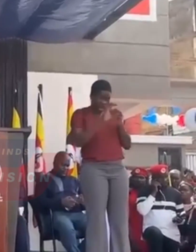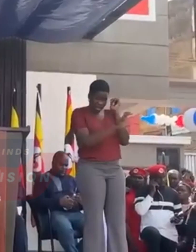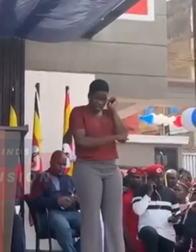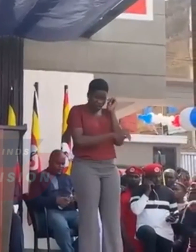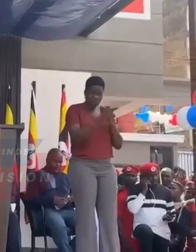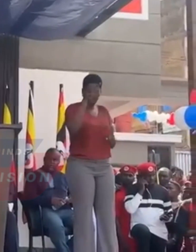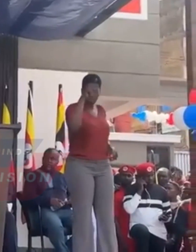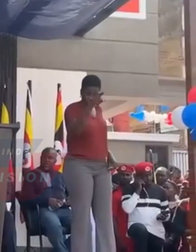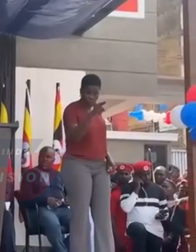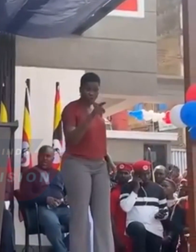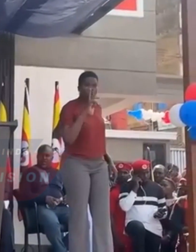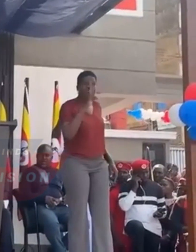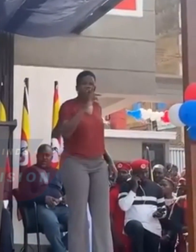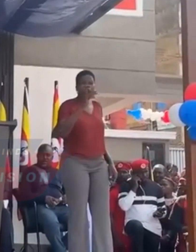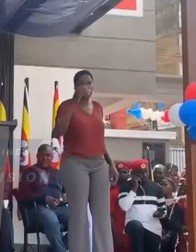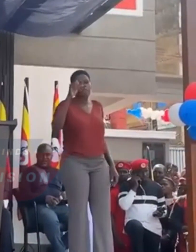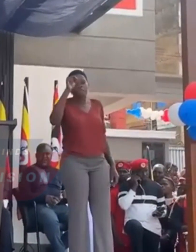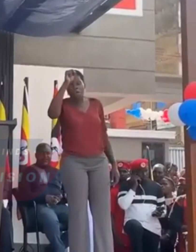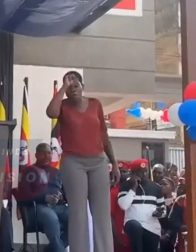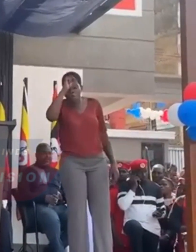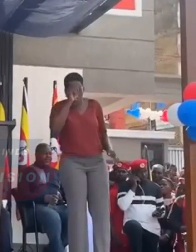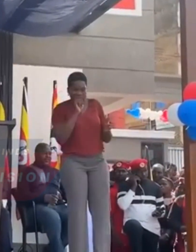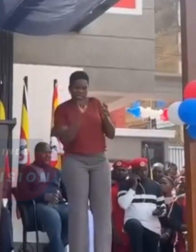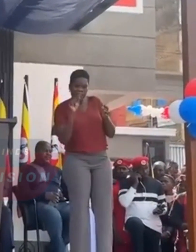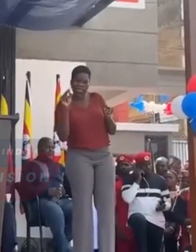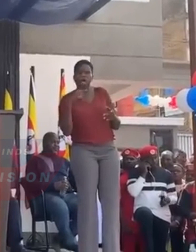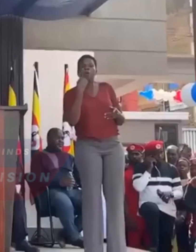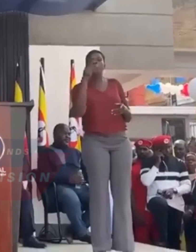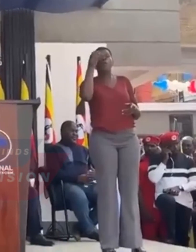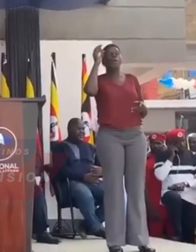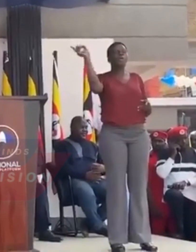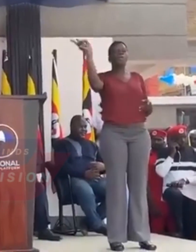is a fool. Dash Dr. Kizza Besigye.